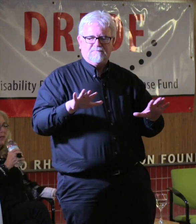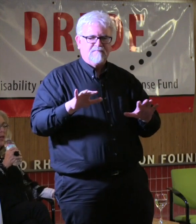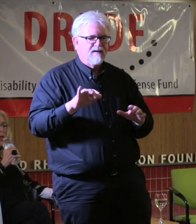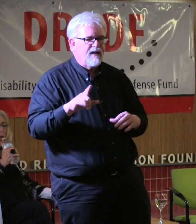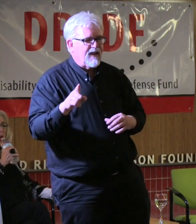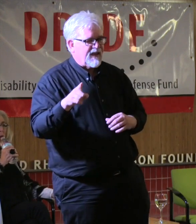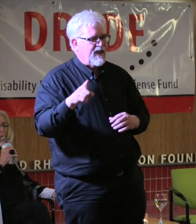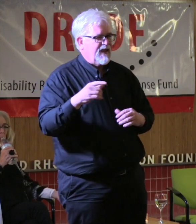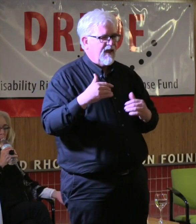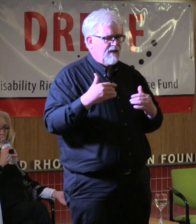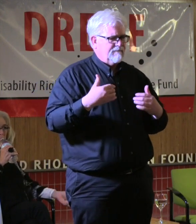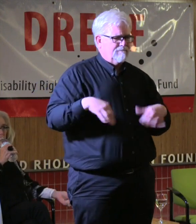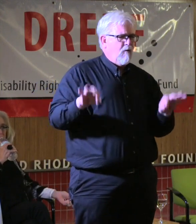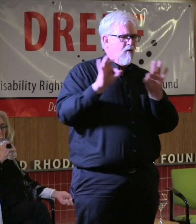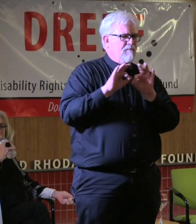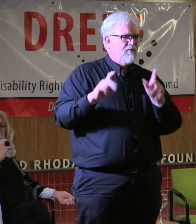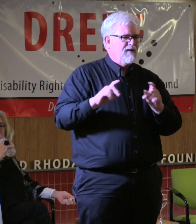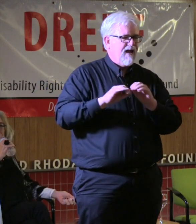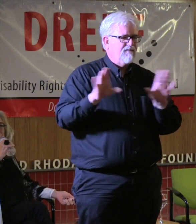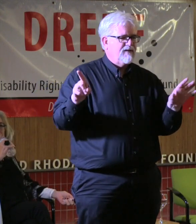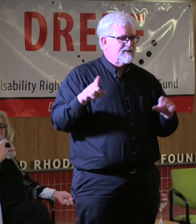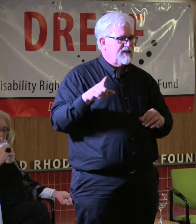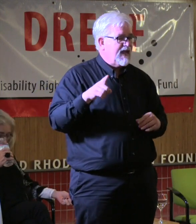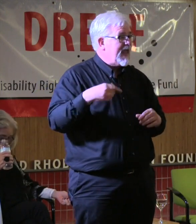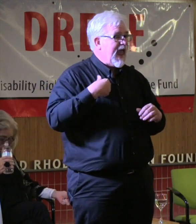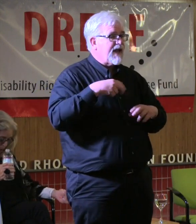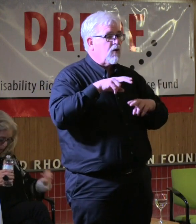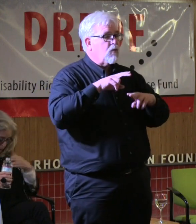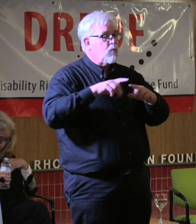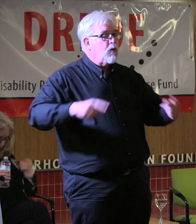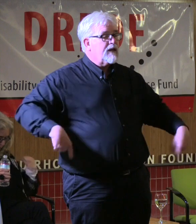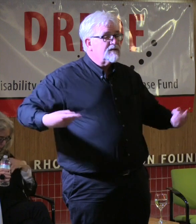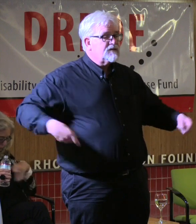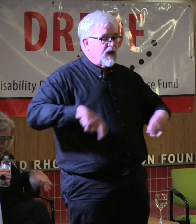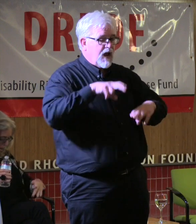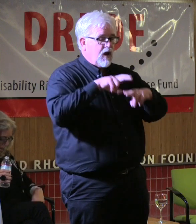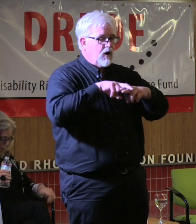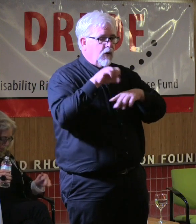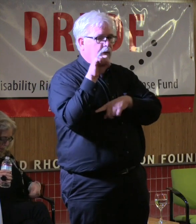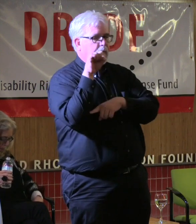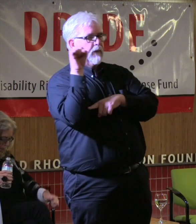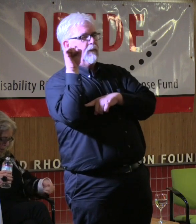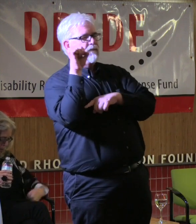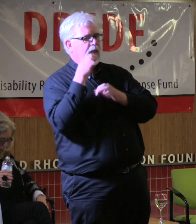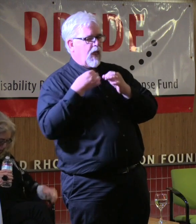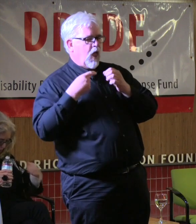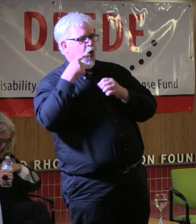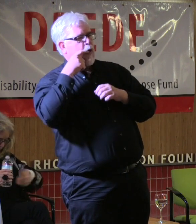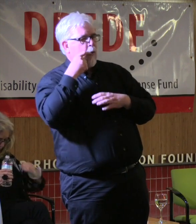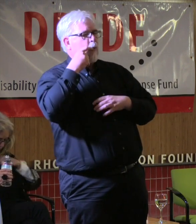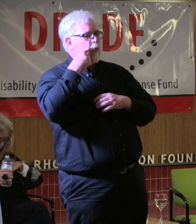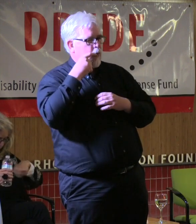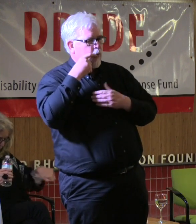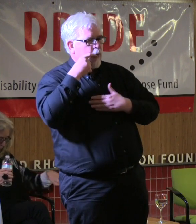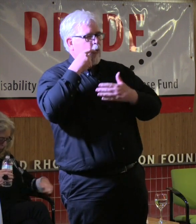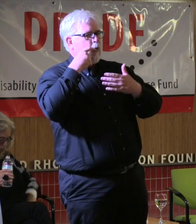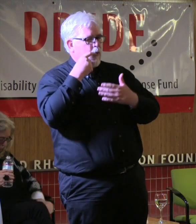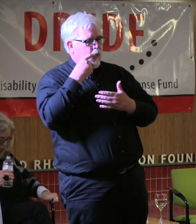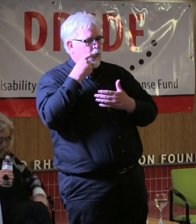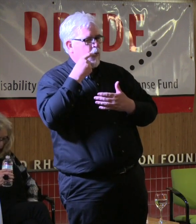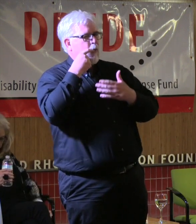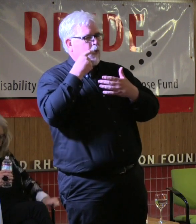He would come in and that chair he had tilted back, and he had that little breathing thing that he would suck on once in a